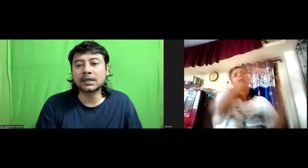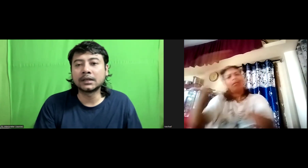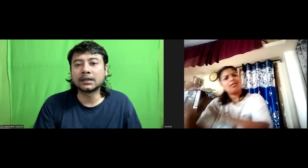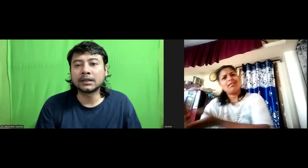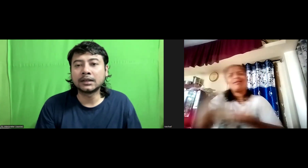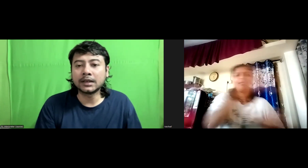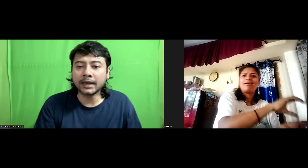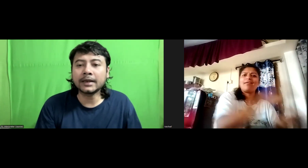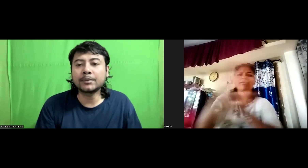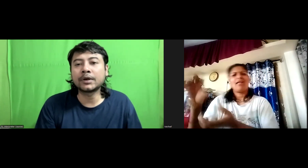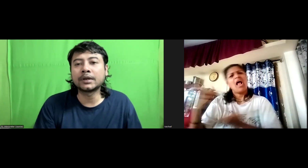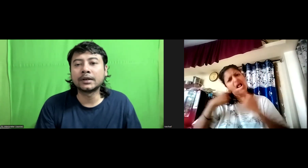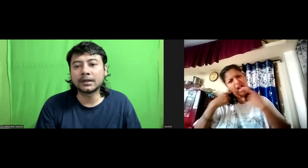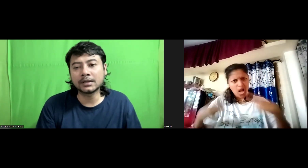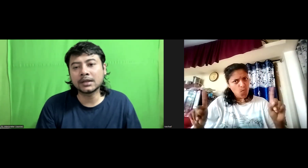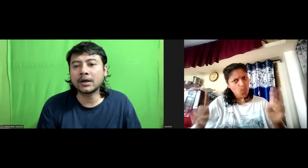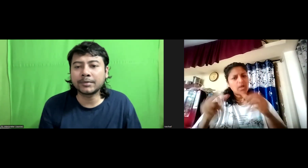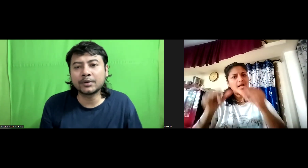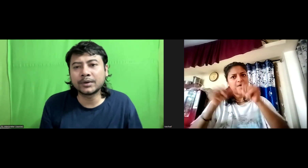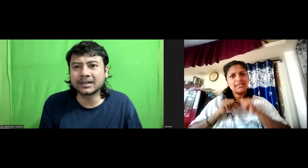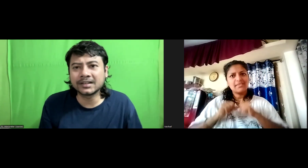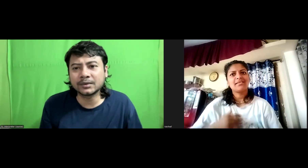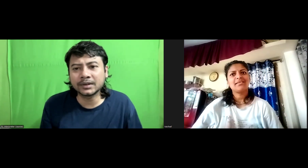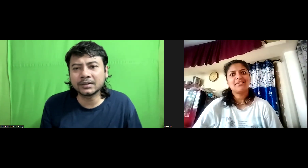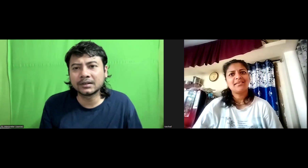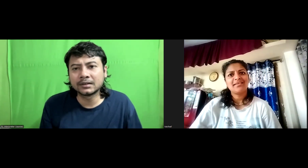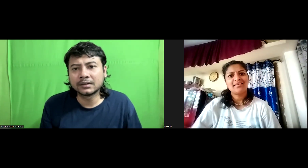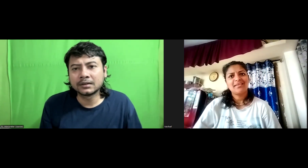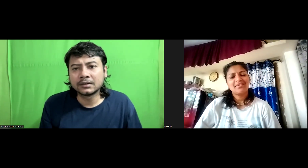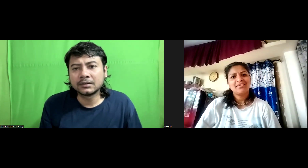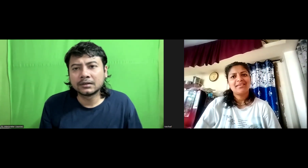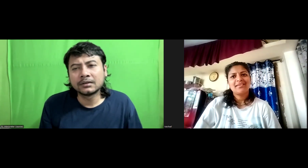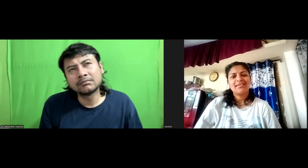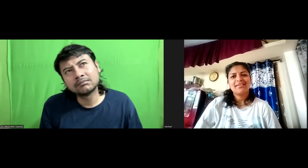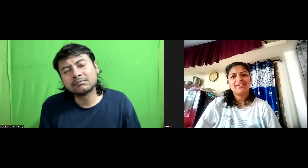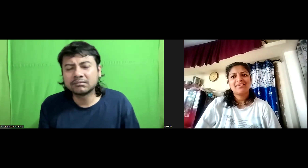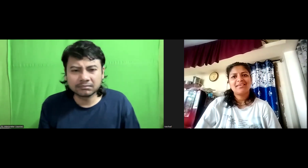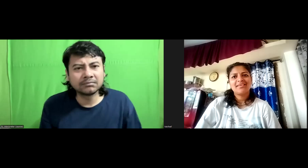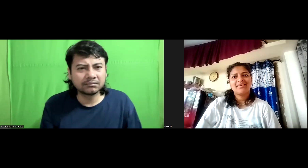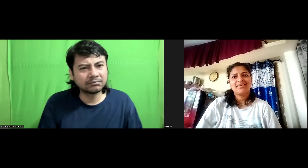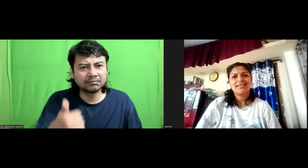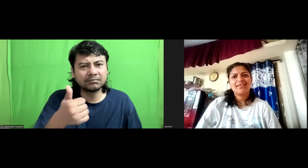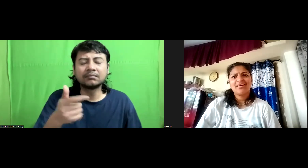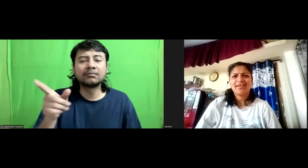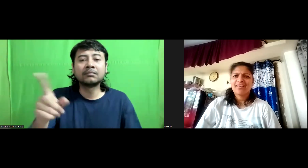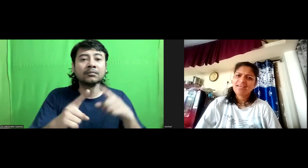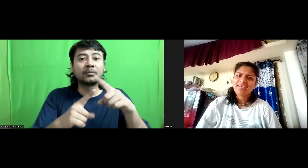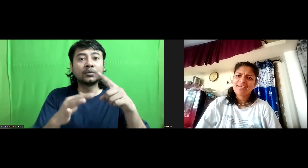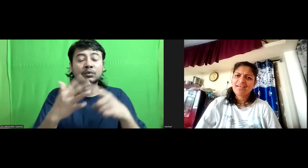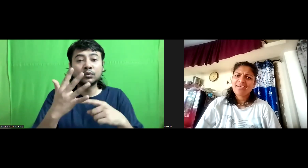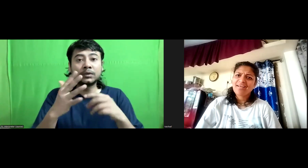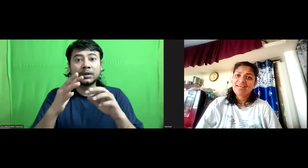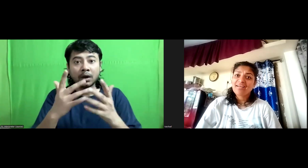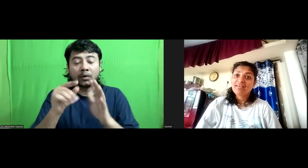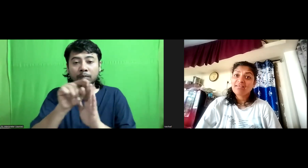out in the sun. Okay. Night, I put it in. That's how I have been doing it. Is that okay? That's okay. I mean, no hard and fast. We just see how